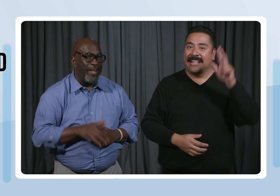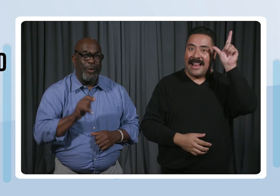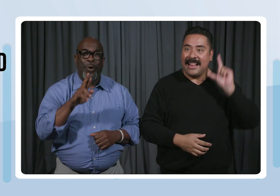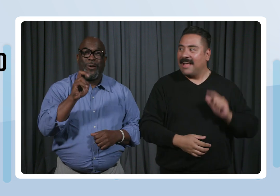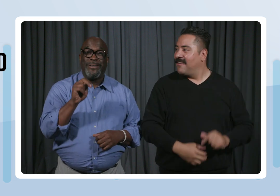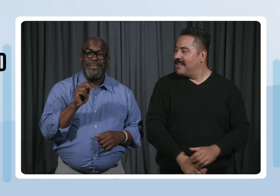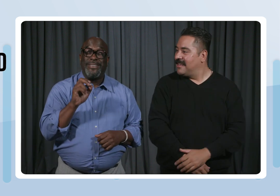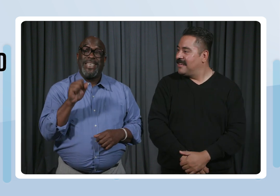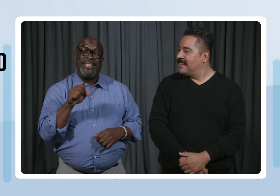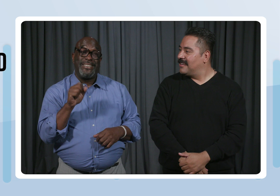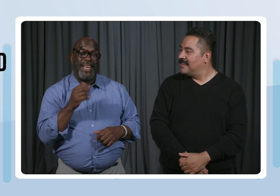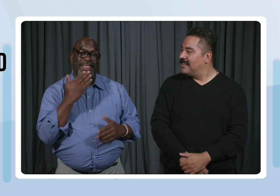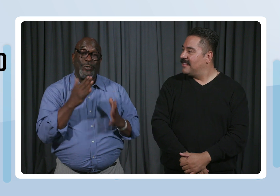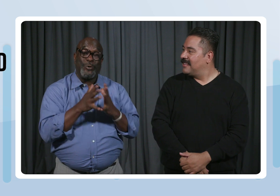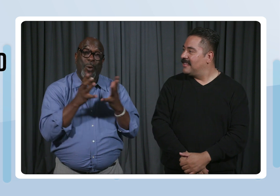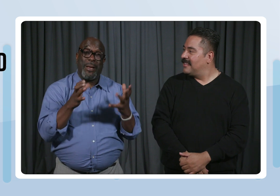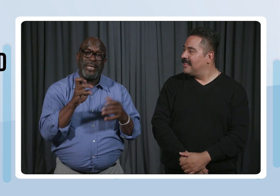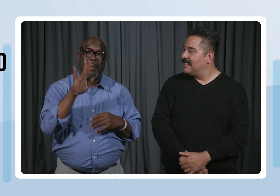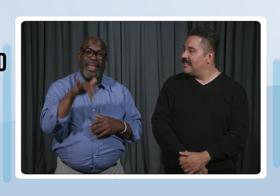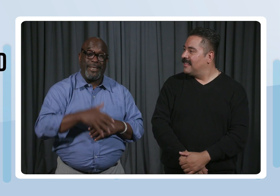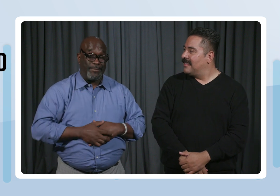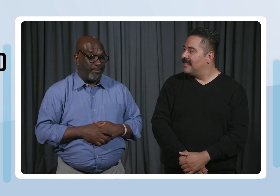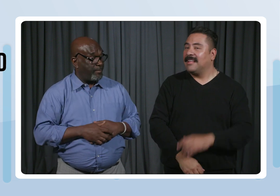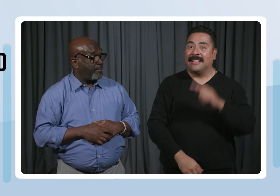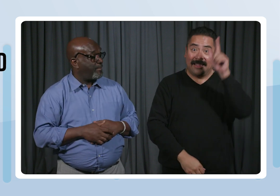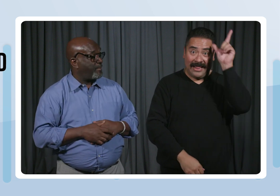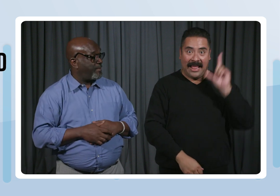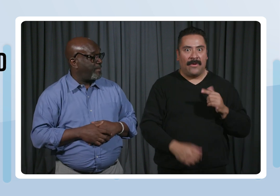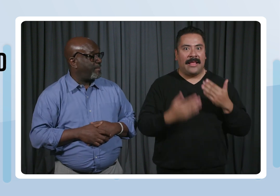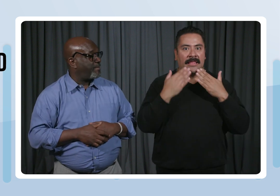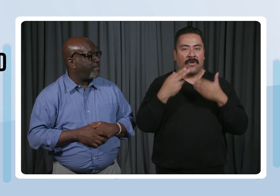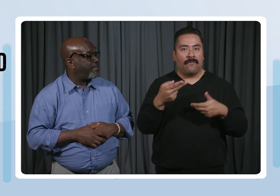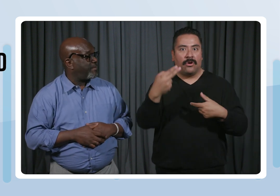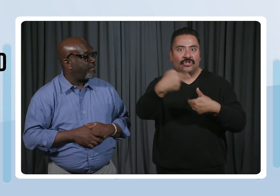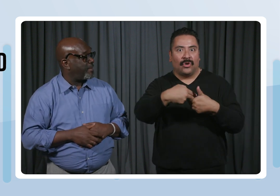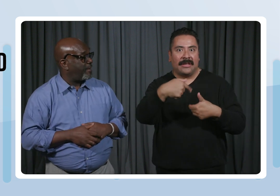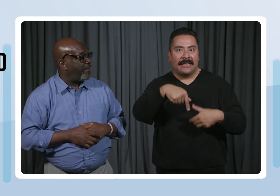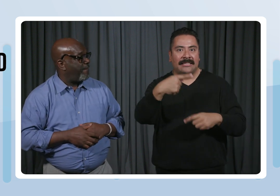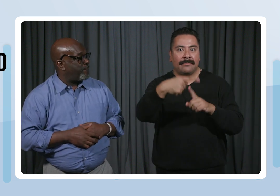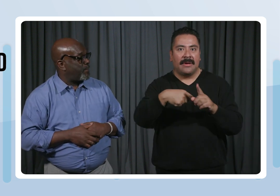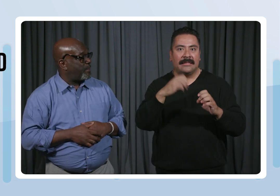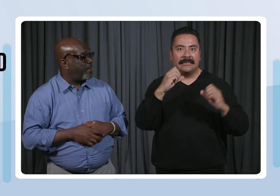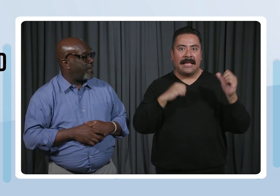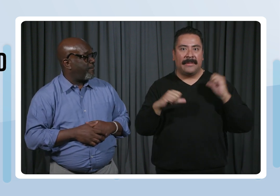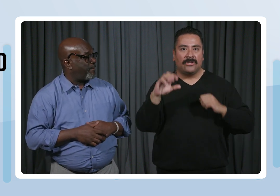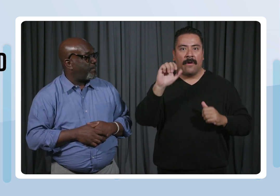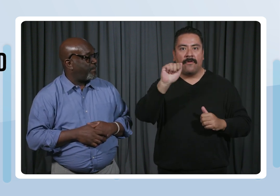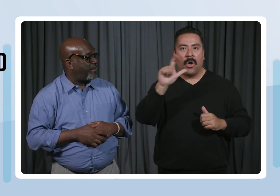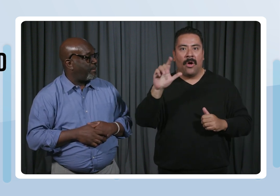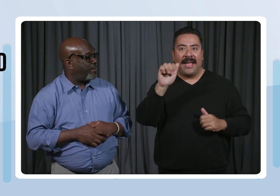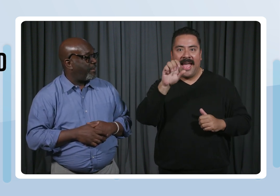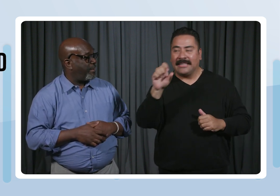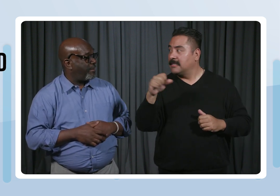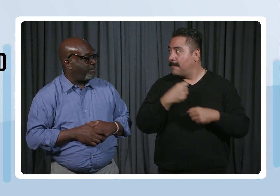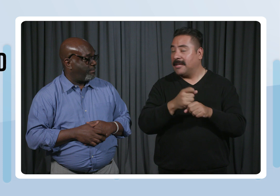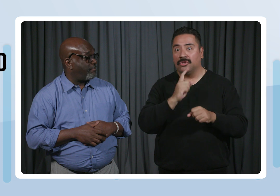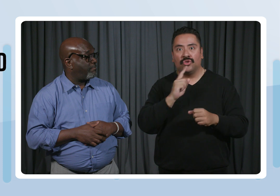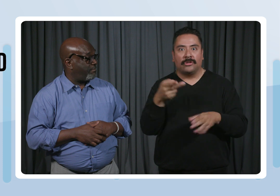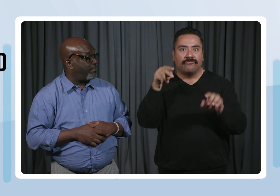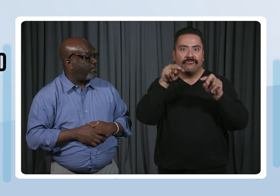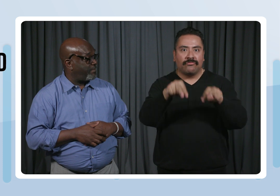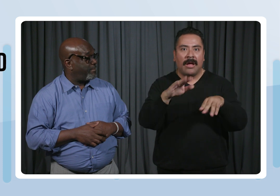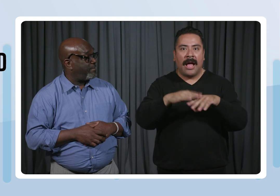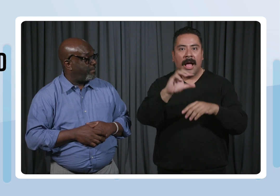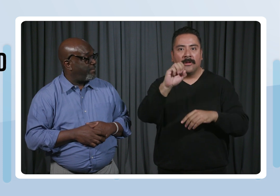much, Emily. Thank you for joining us for this month's episode of All Access. Be sure to check us out on